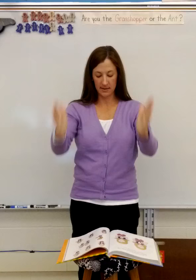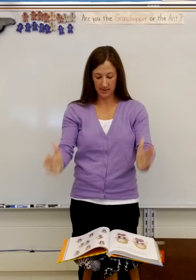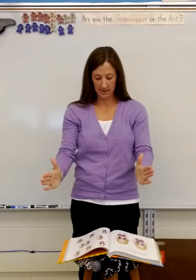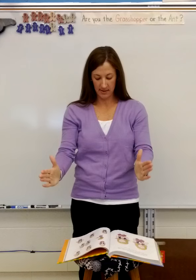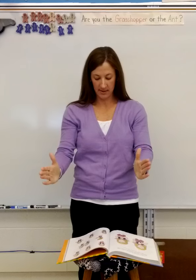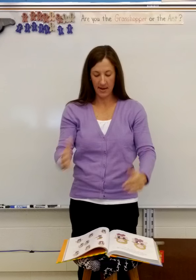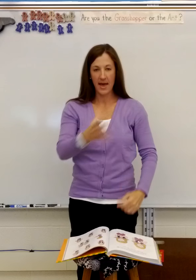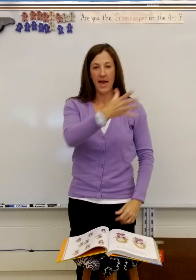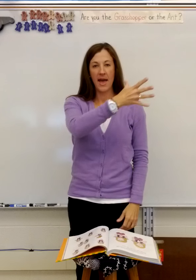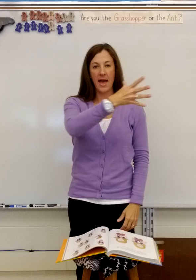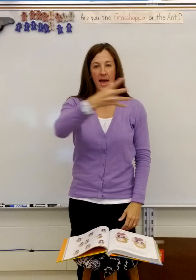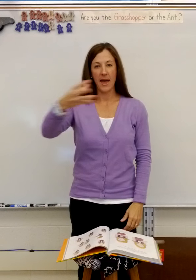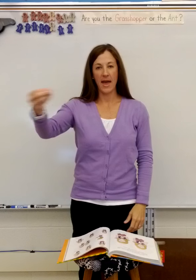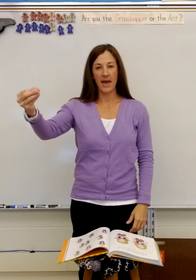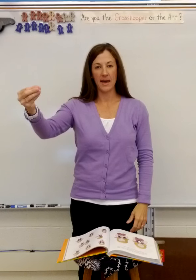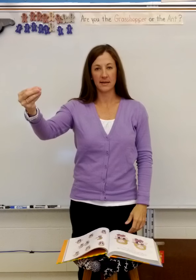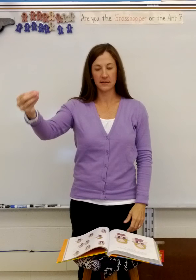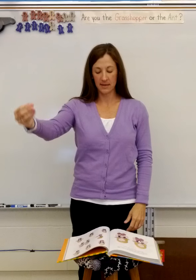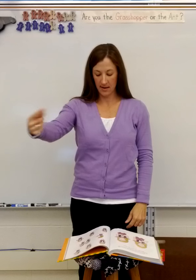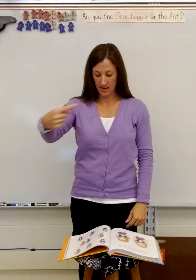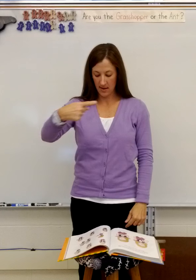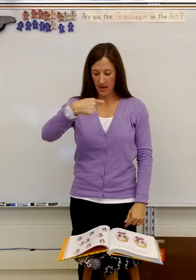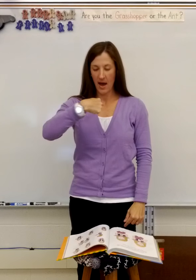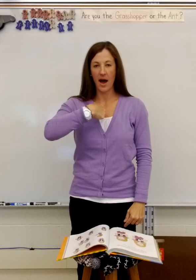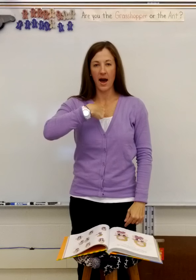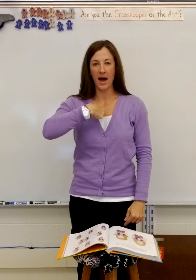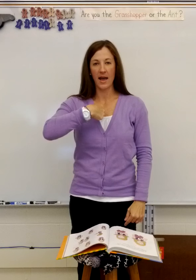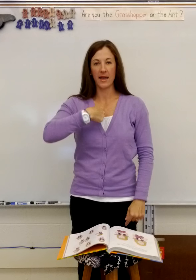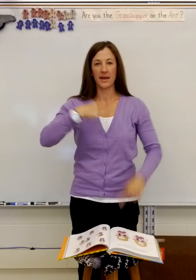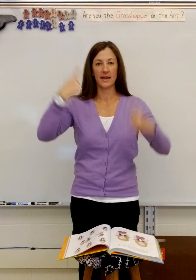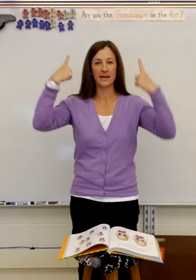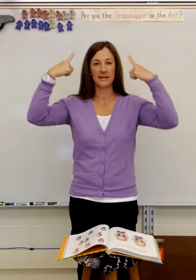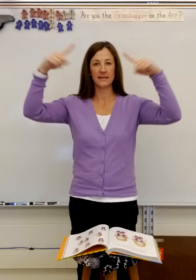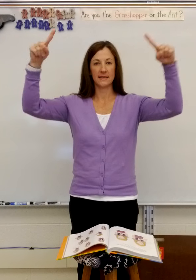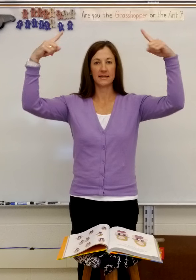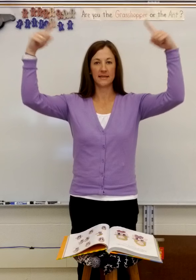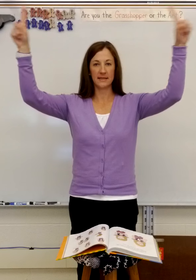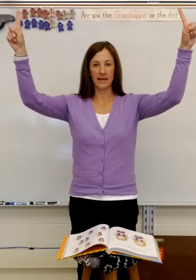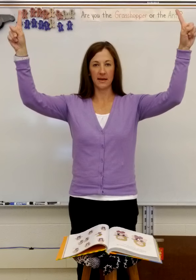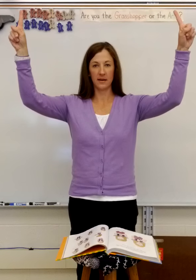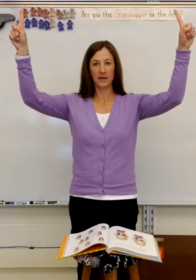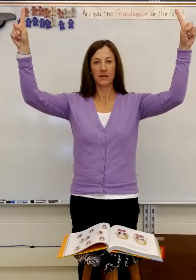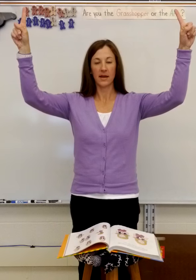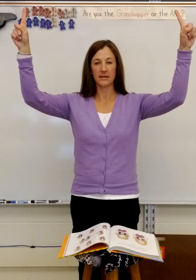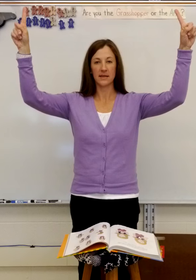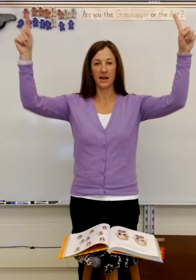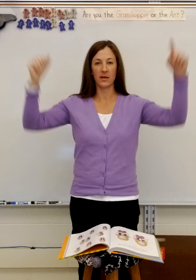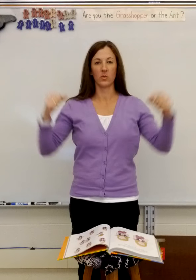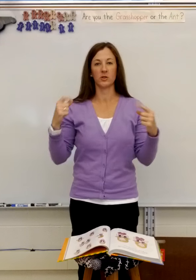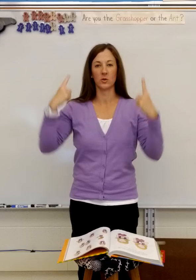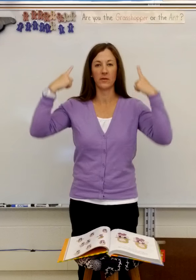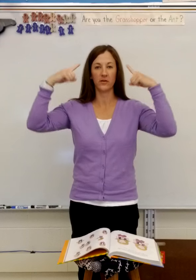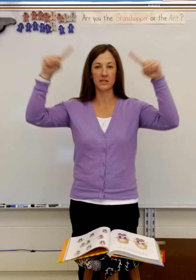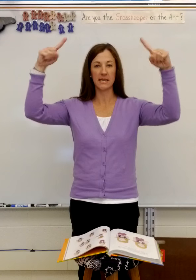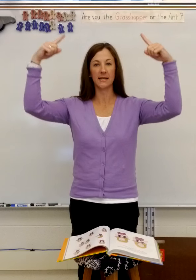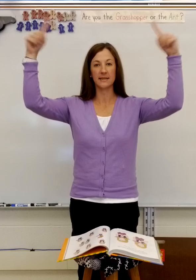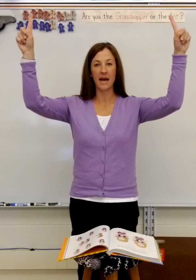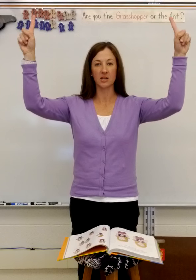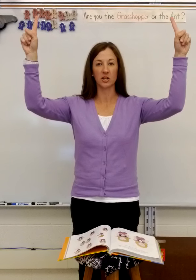percussionist, and I did. That sign that we're doing for did is actually